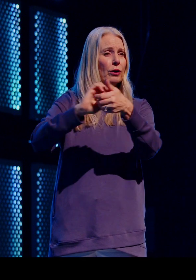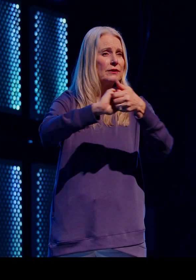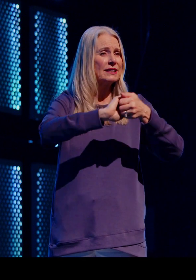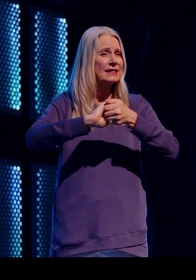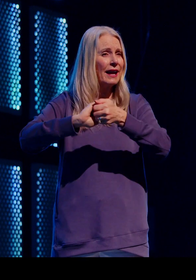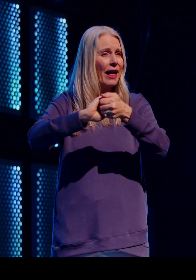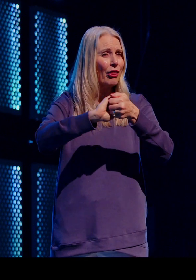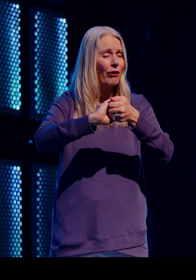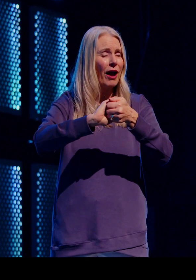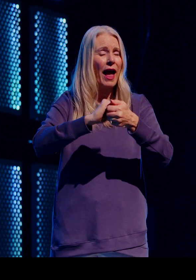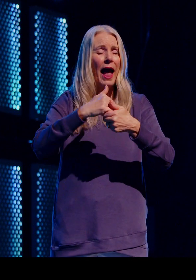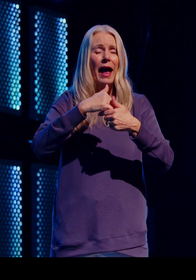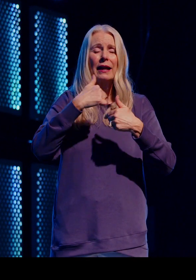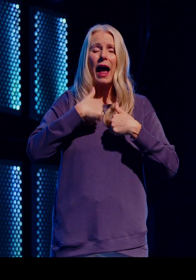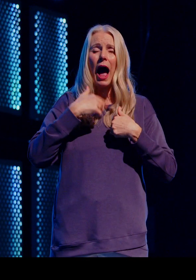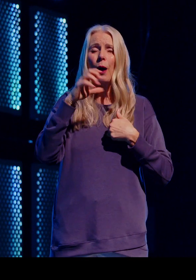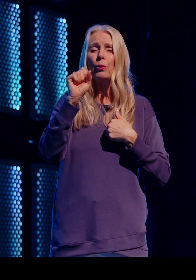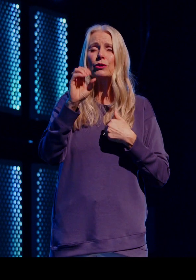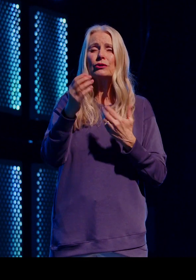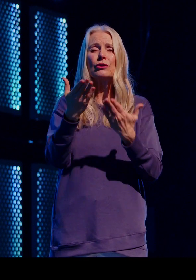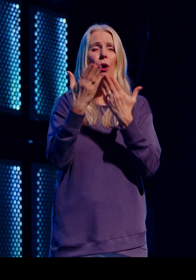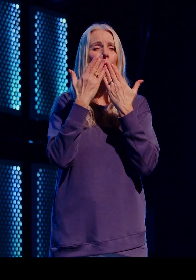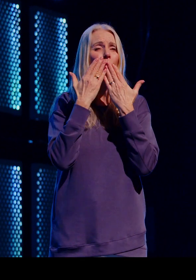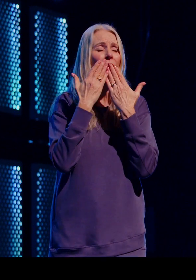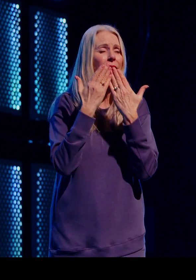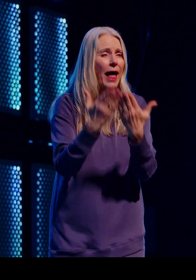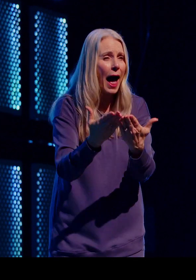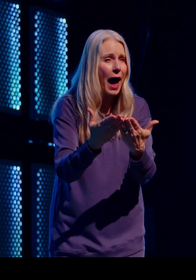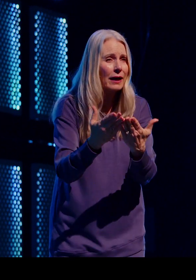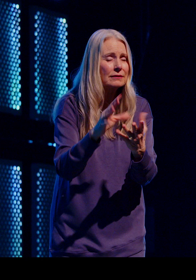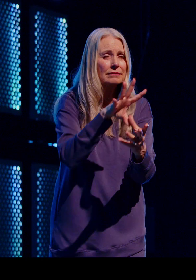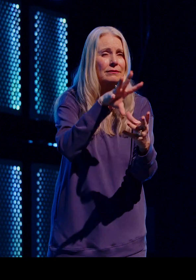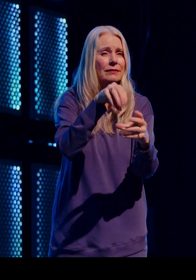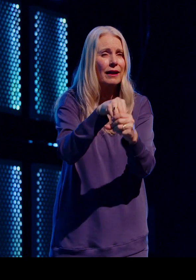was so glad to be a part of that trek. God bless you. Thank you.